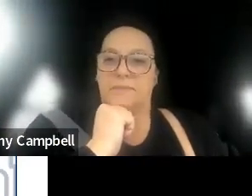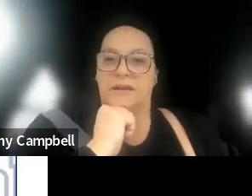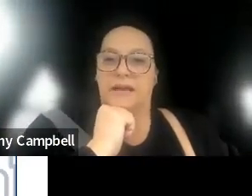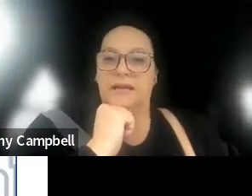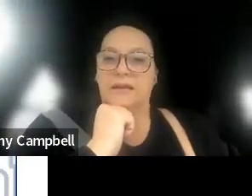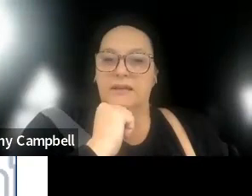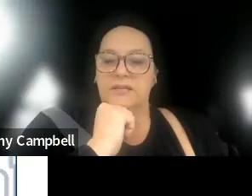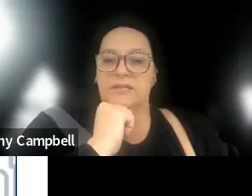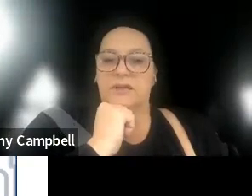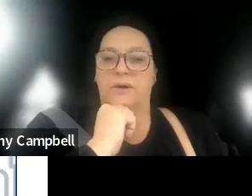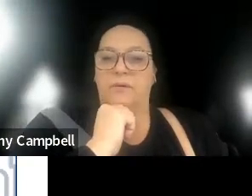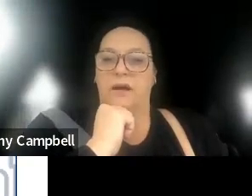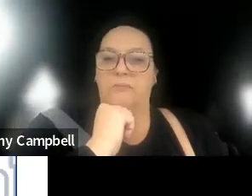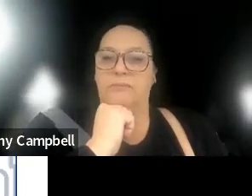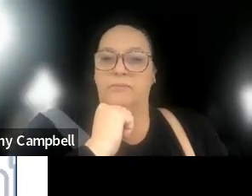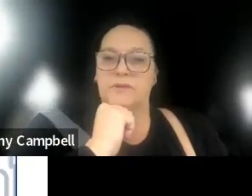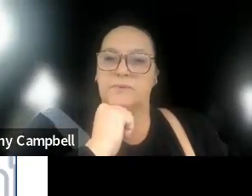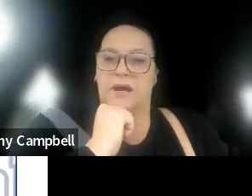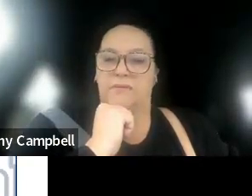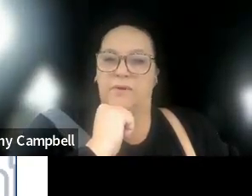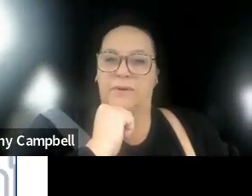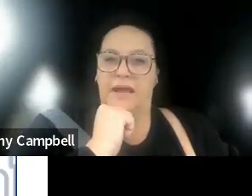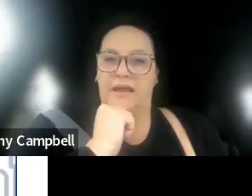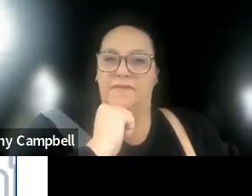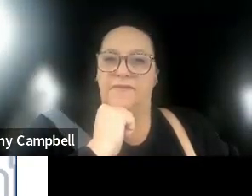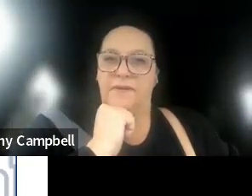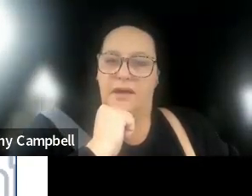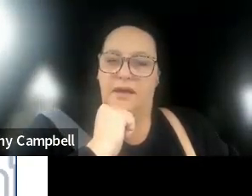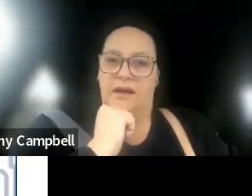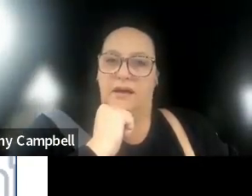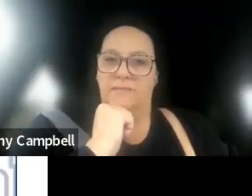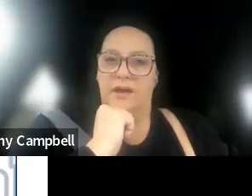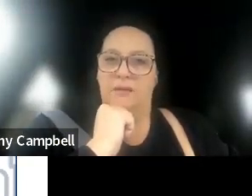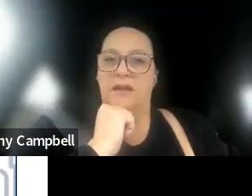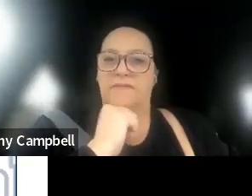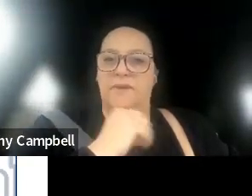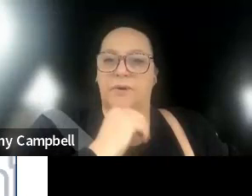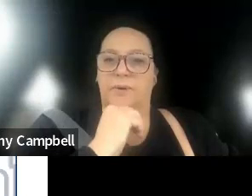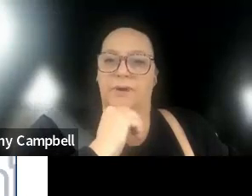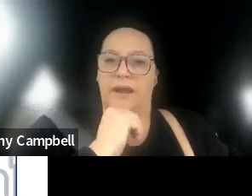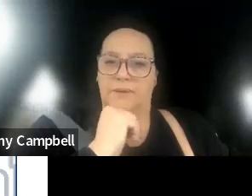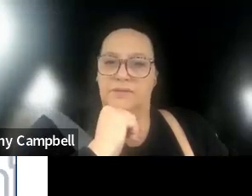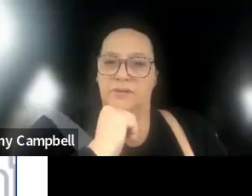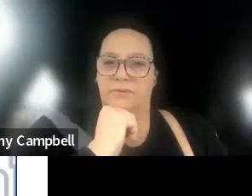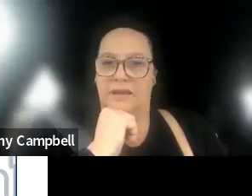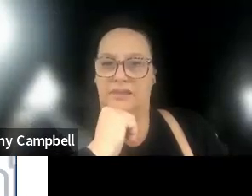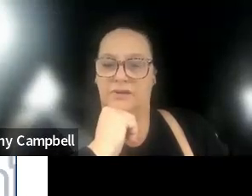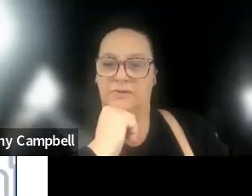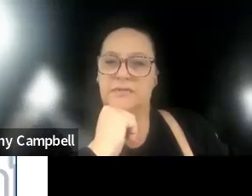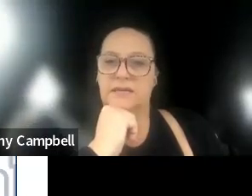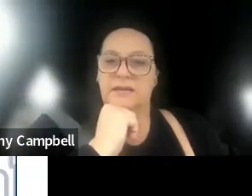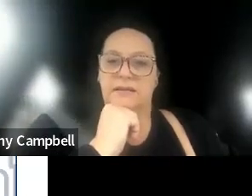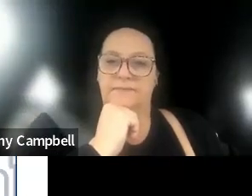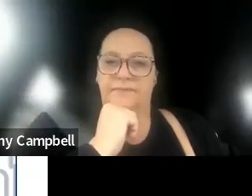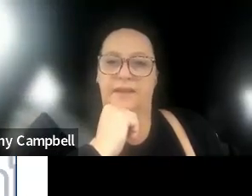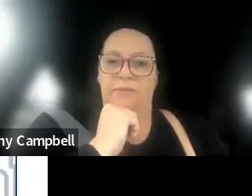sent those out on a Monday. So just we're kind of wondering if, how many of you were able to read